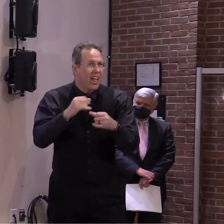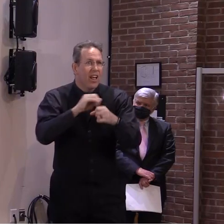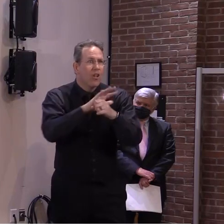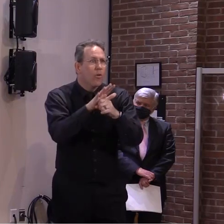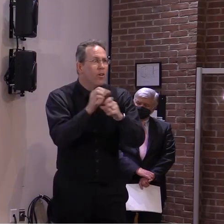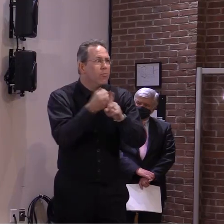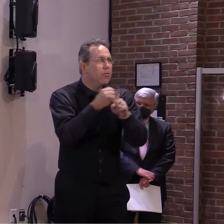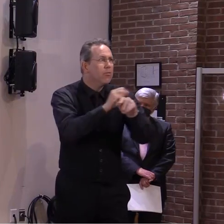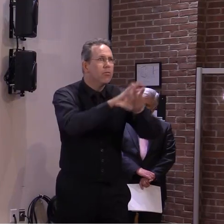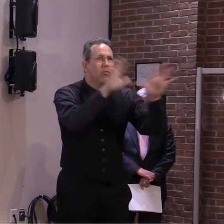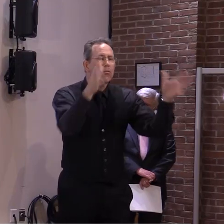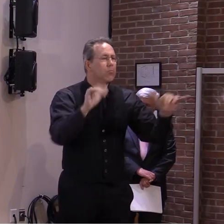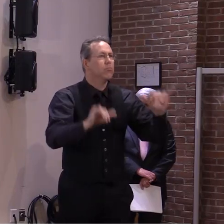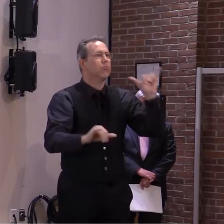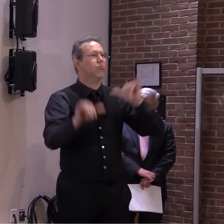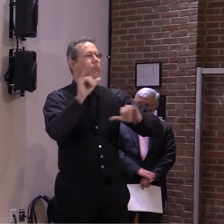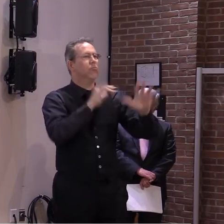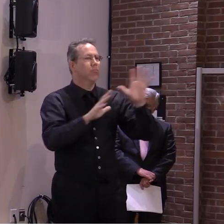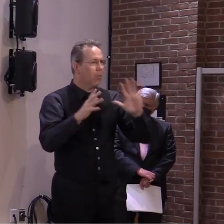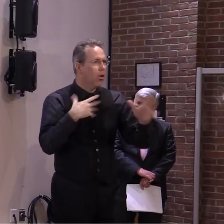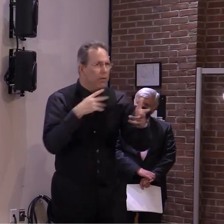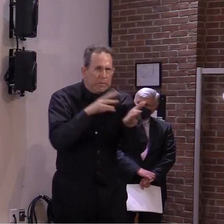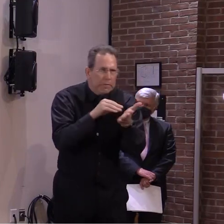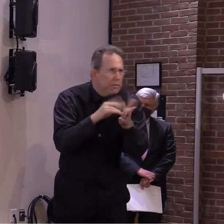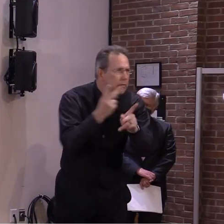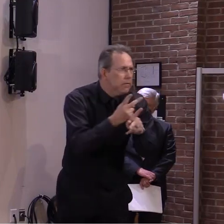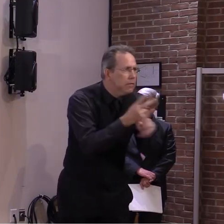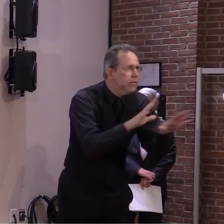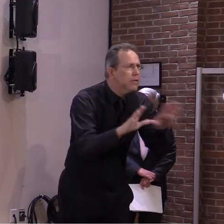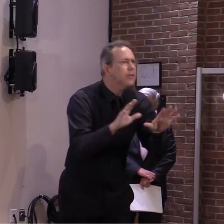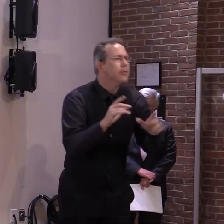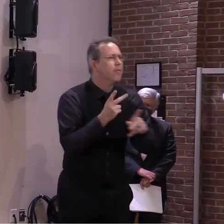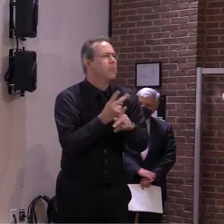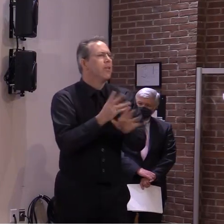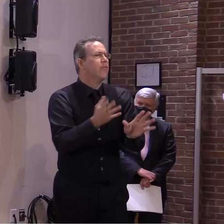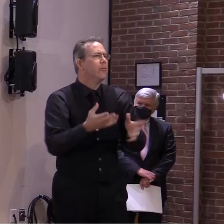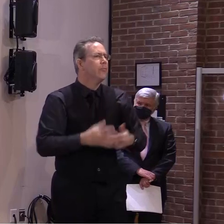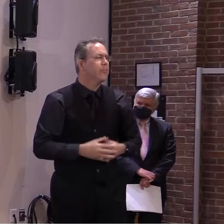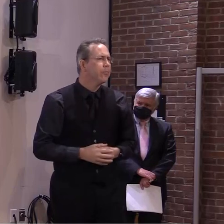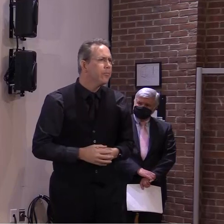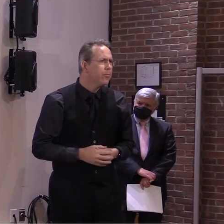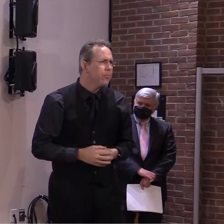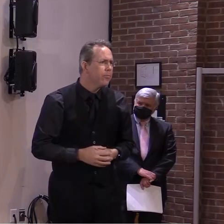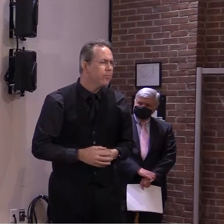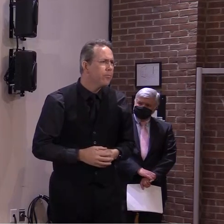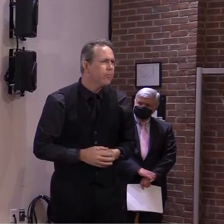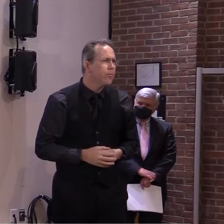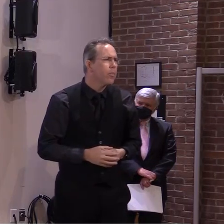departing from anything that has been more conventional over time. I hope